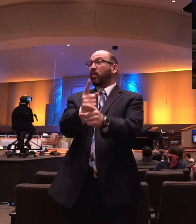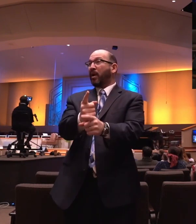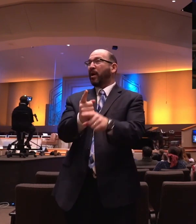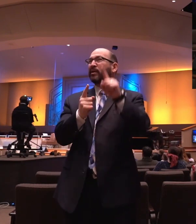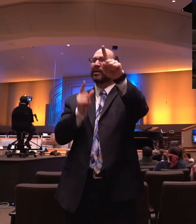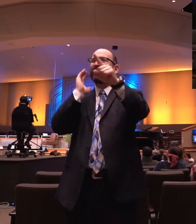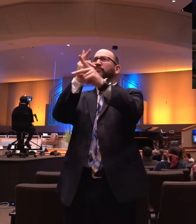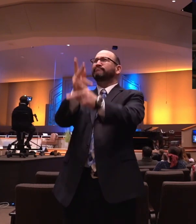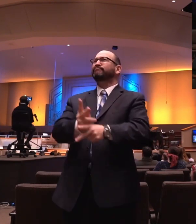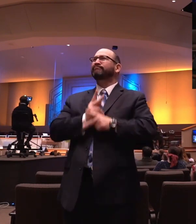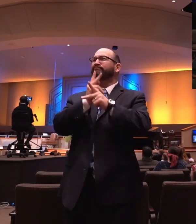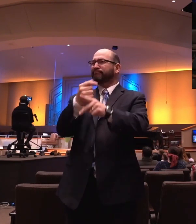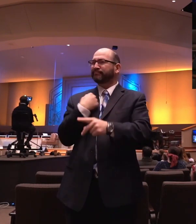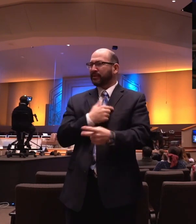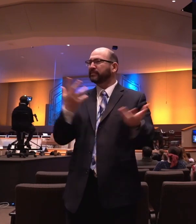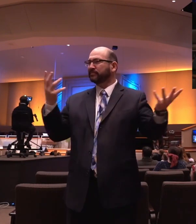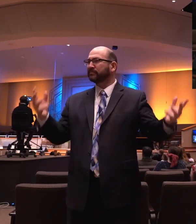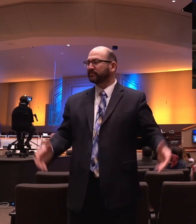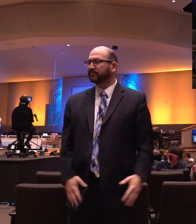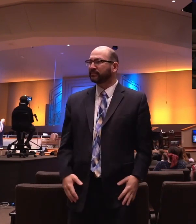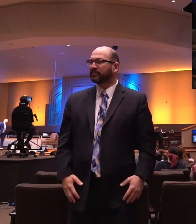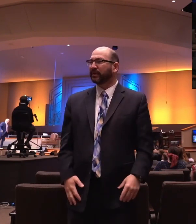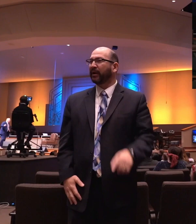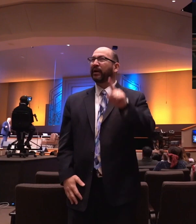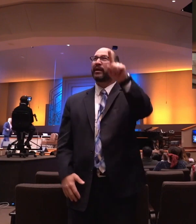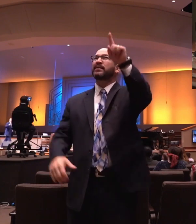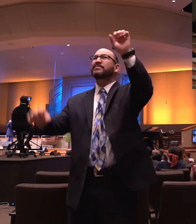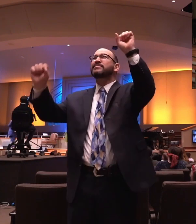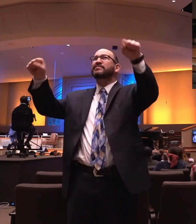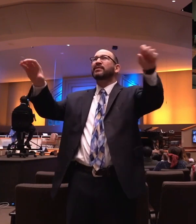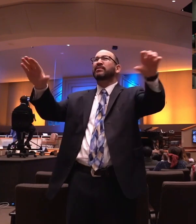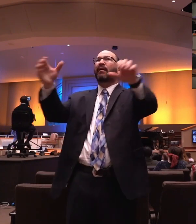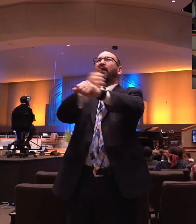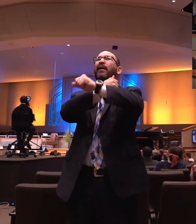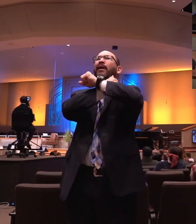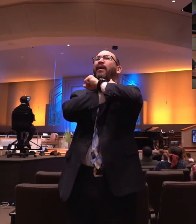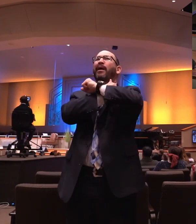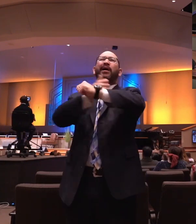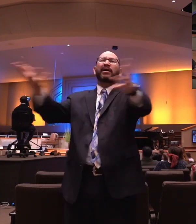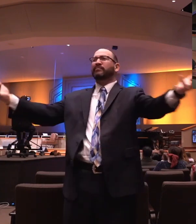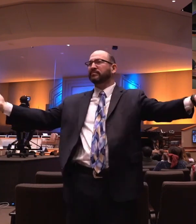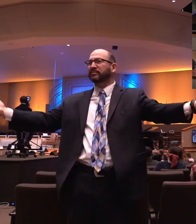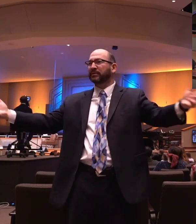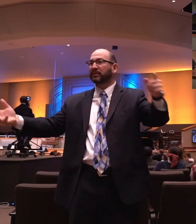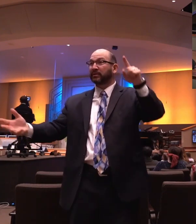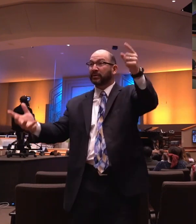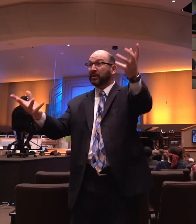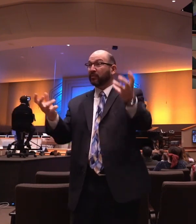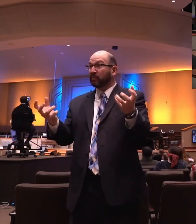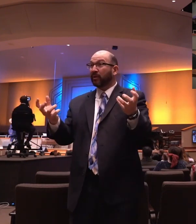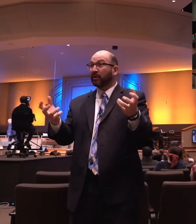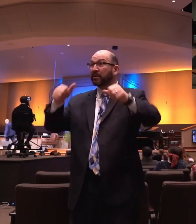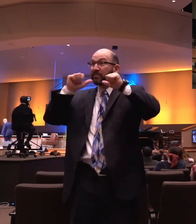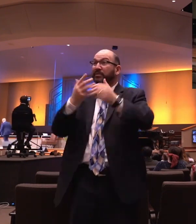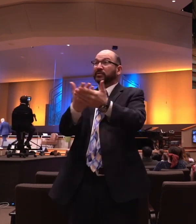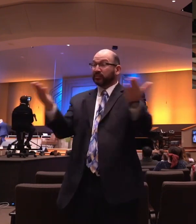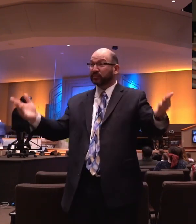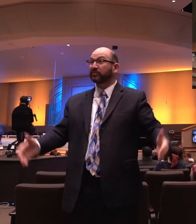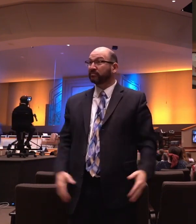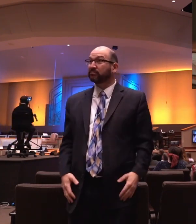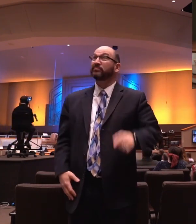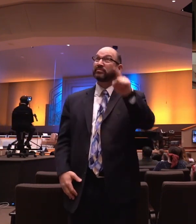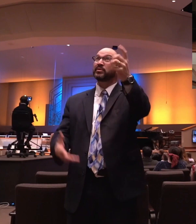he'll take care of us. God can do anything and he wants to bless you.